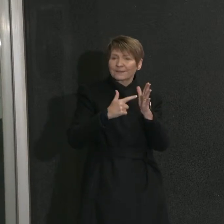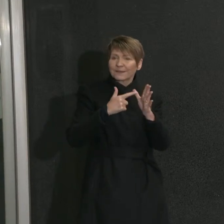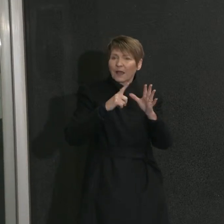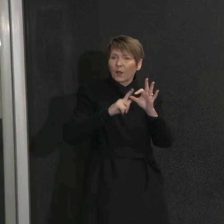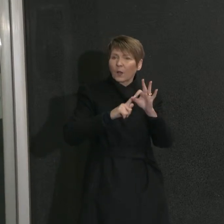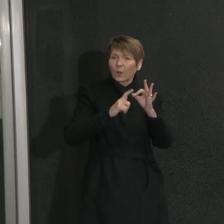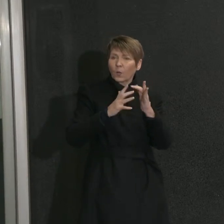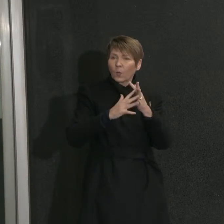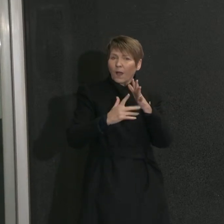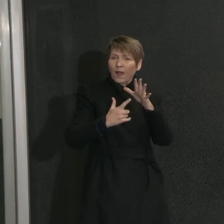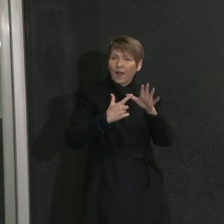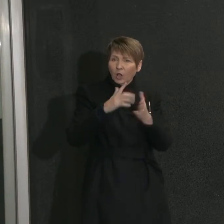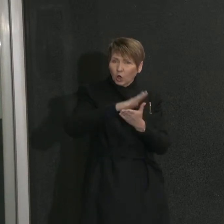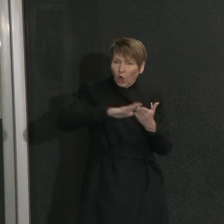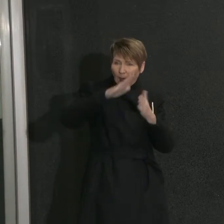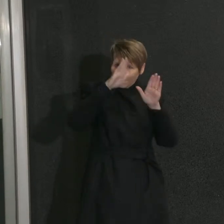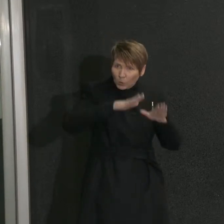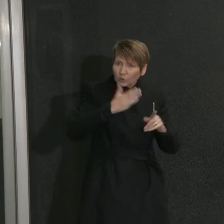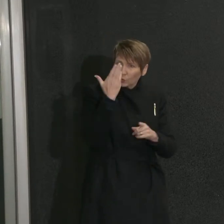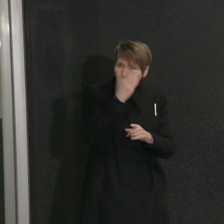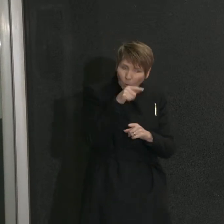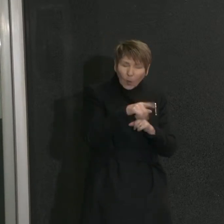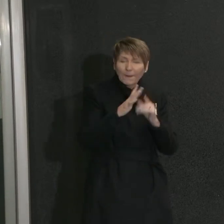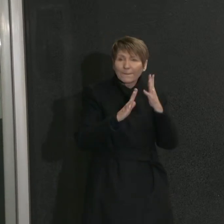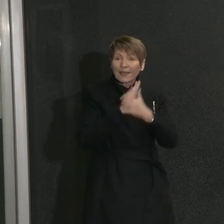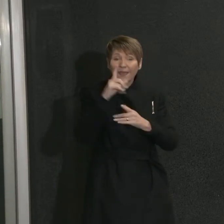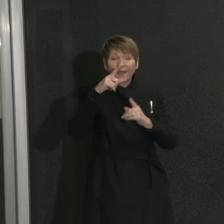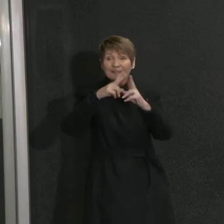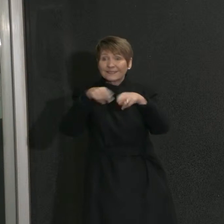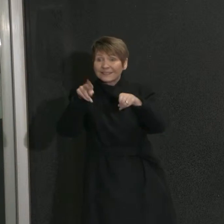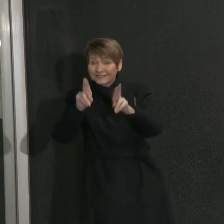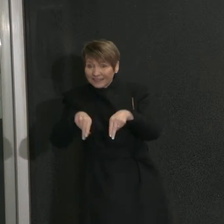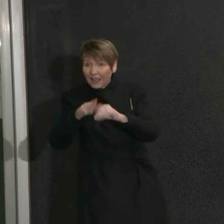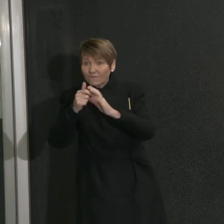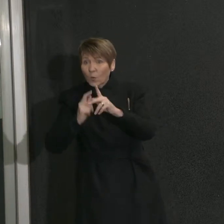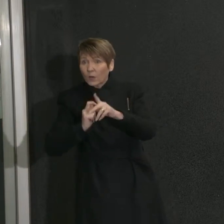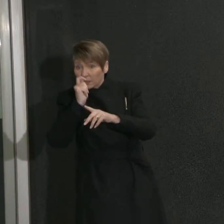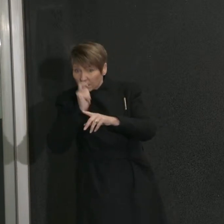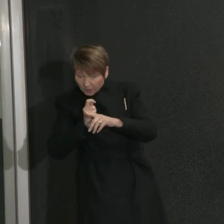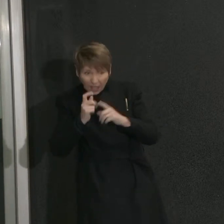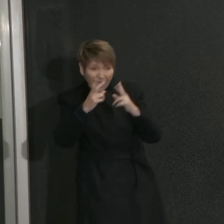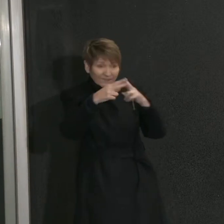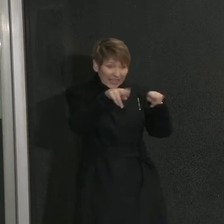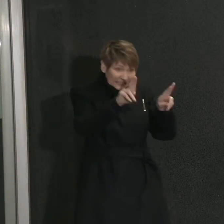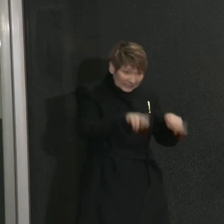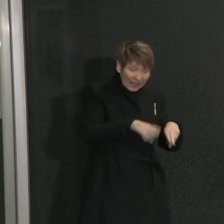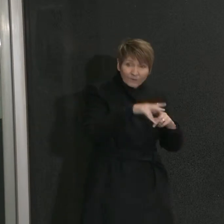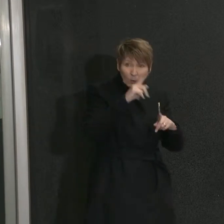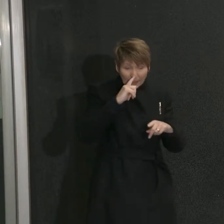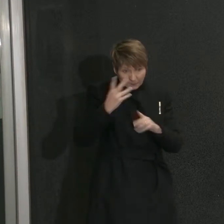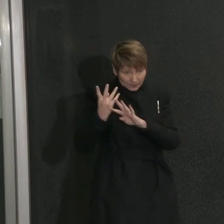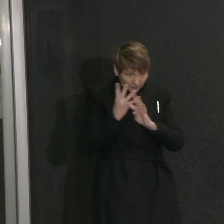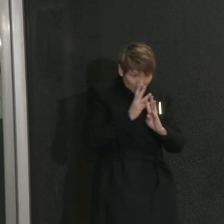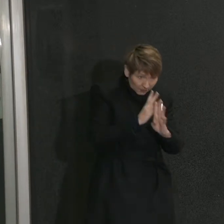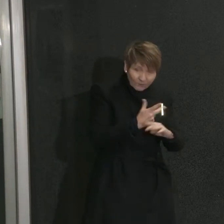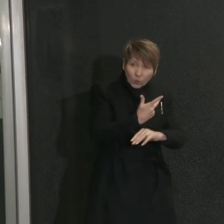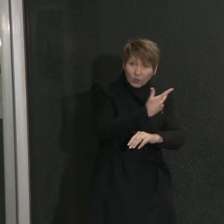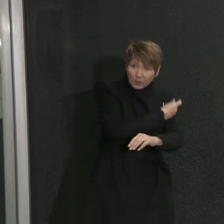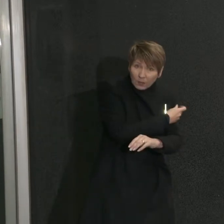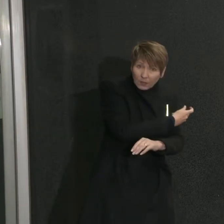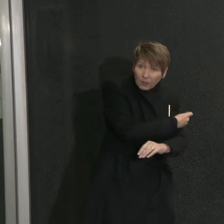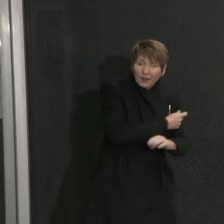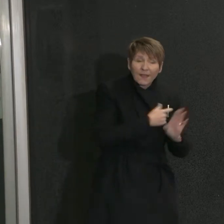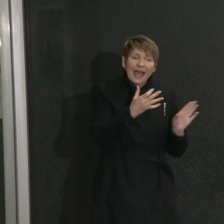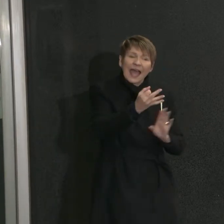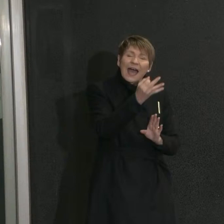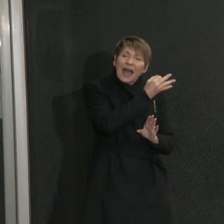update. I'm not sure where they're at now, but you know, where we have supply and where we believe that it protects public health